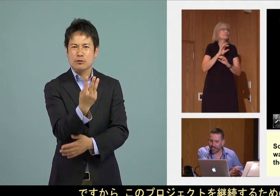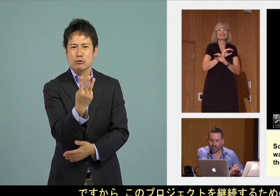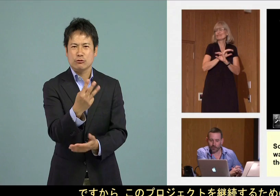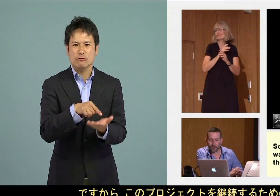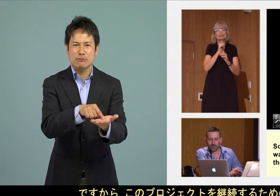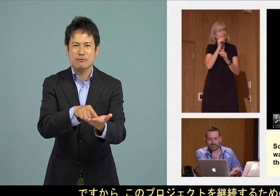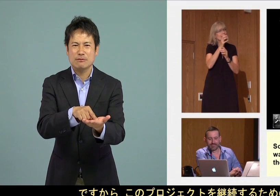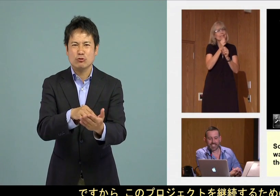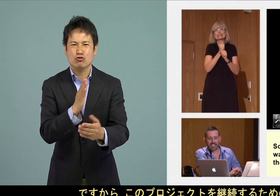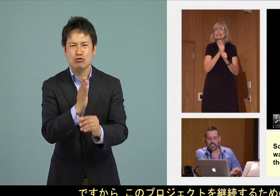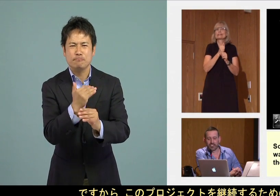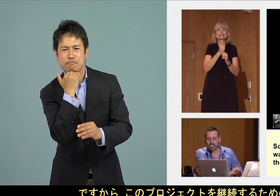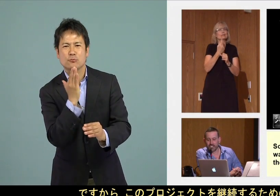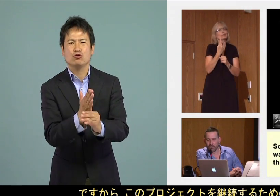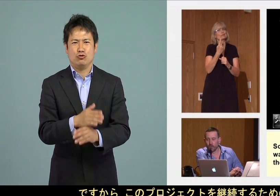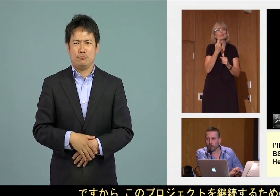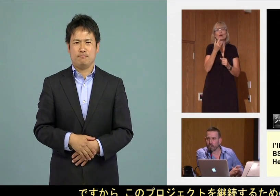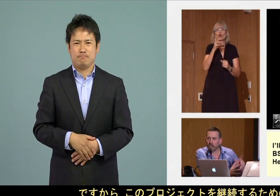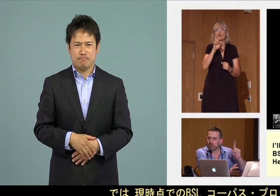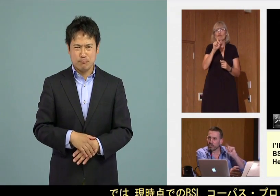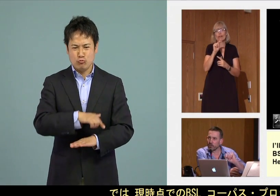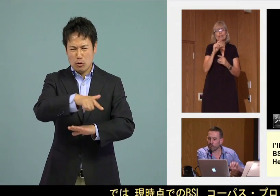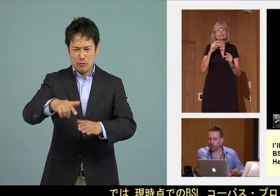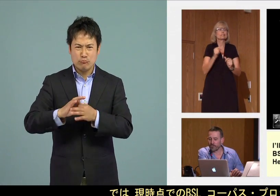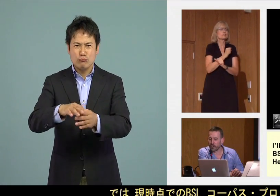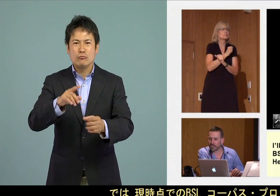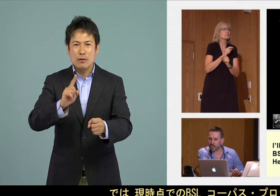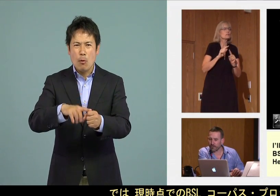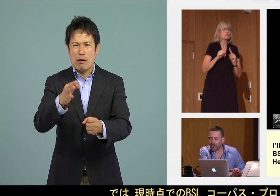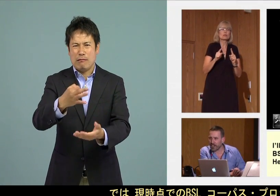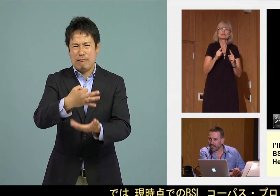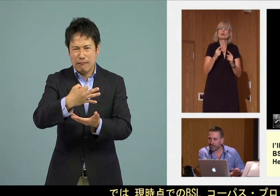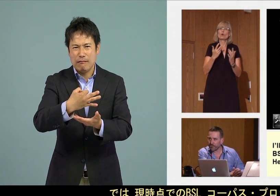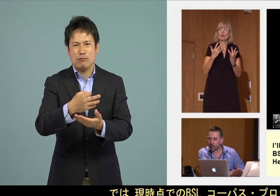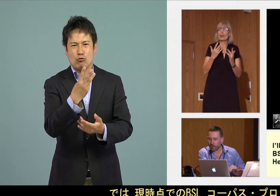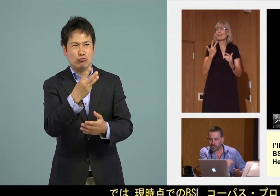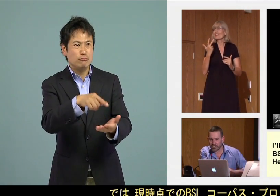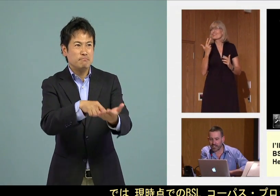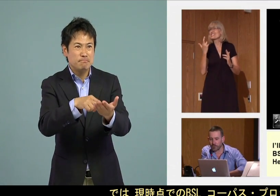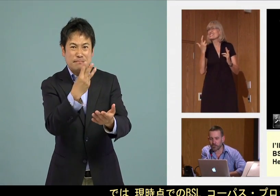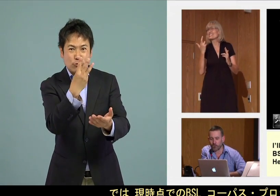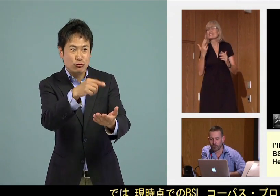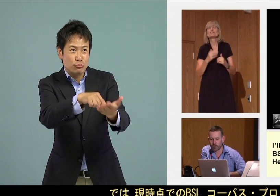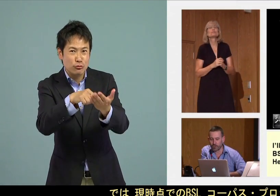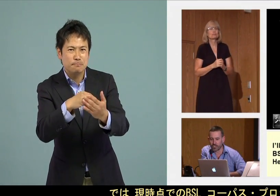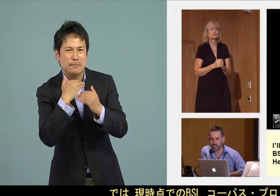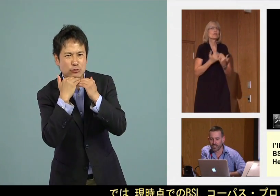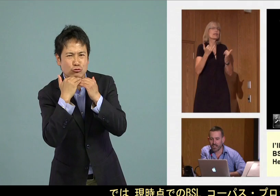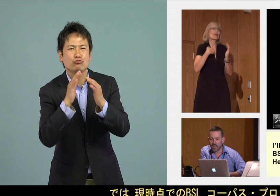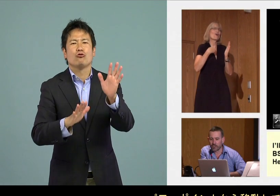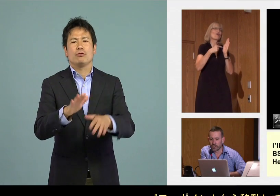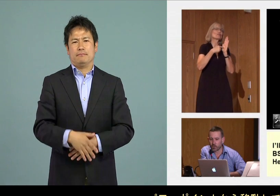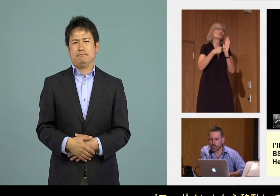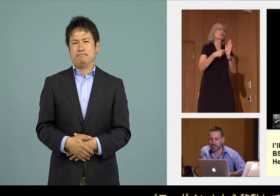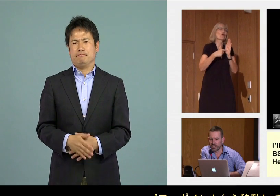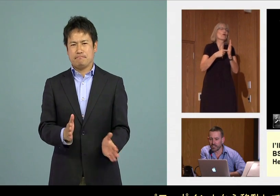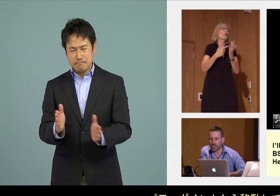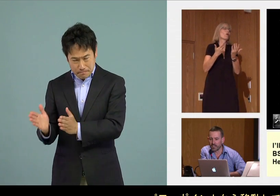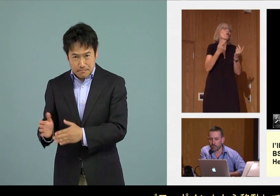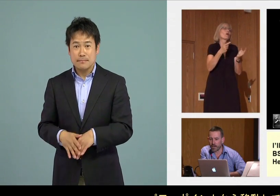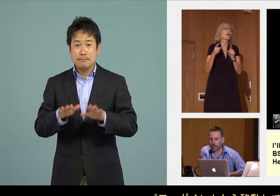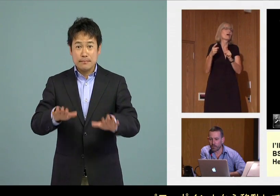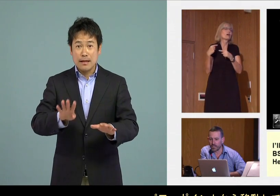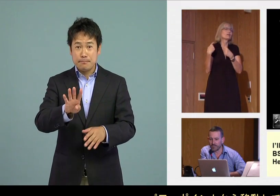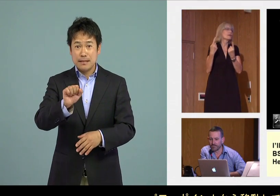applications we're waiting for to continue the work. I'll show you what we've got so far for the British Sign Language Corpus project. I'll just quit